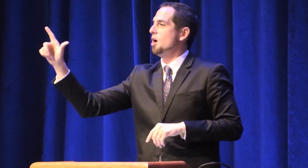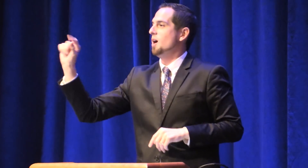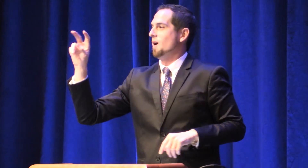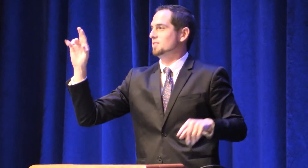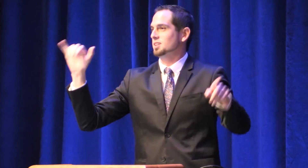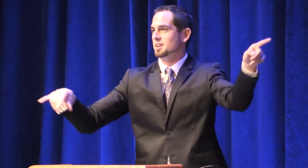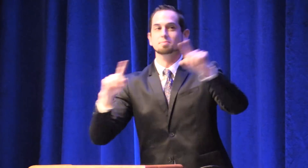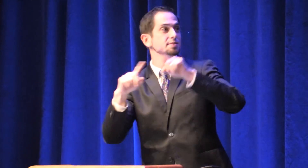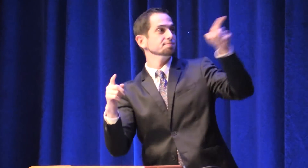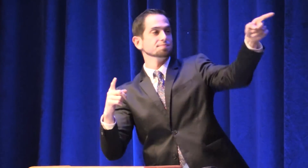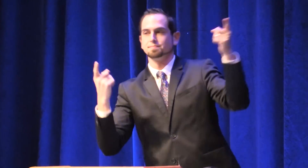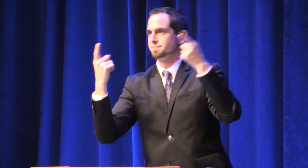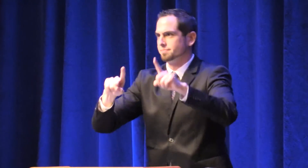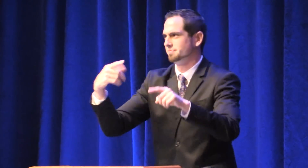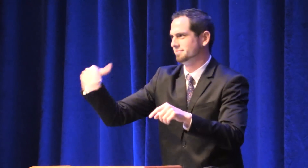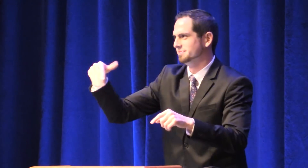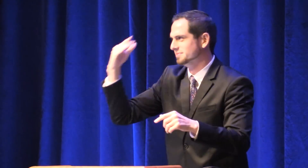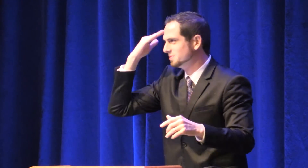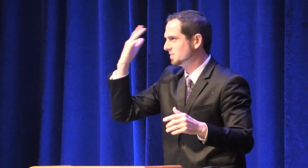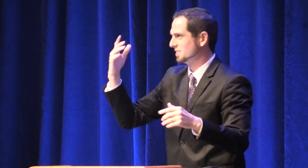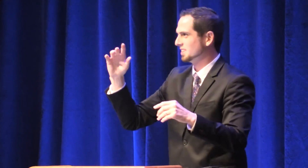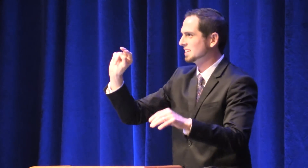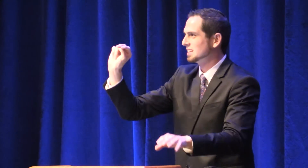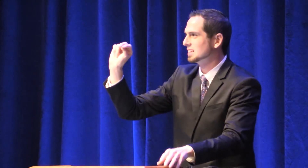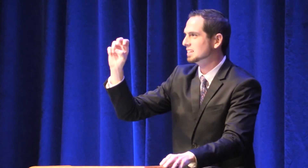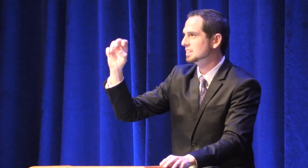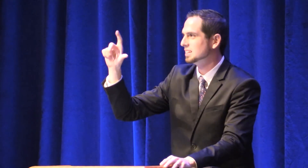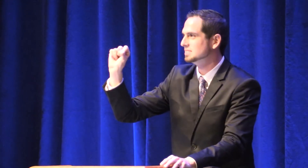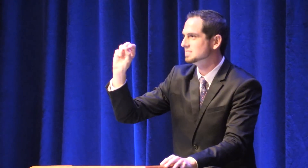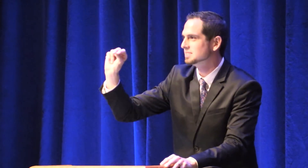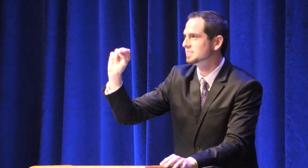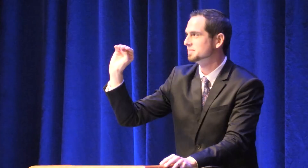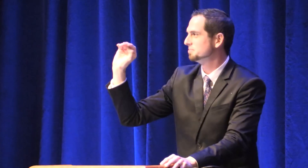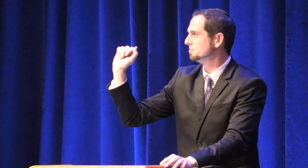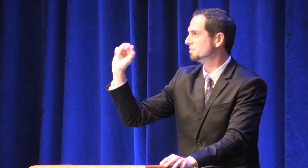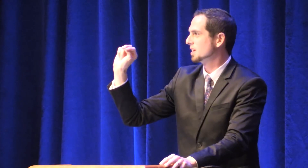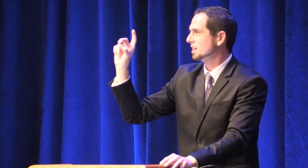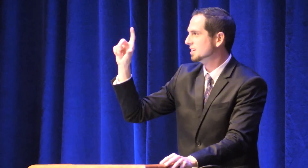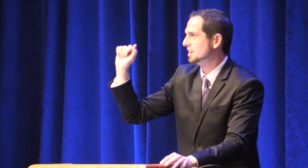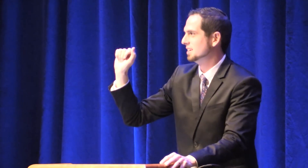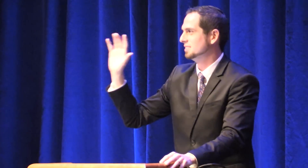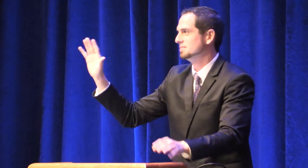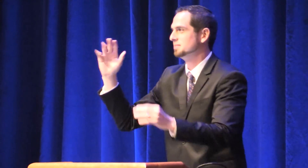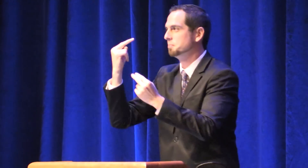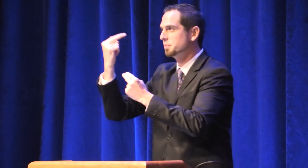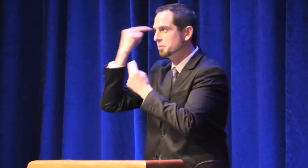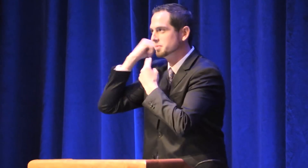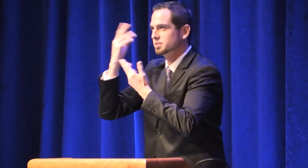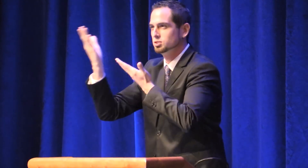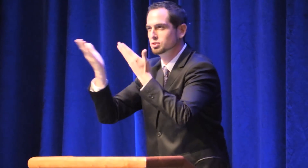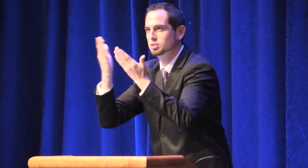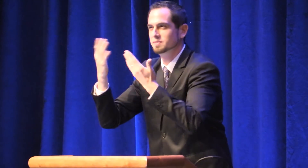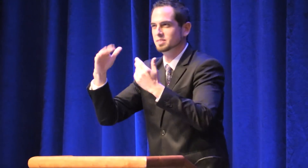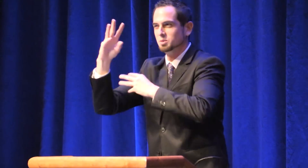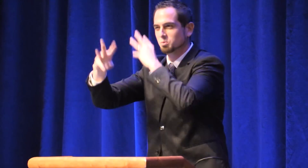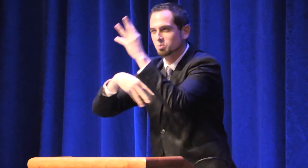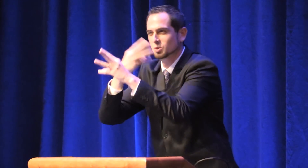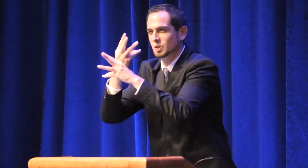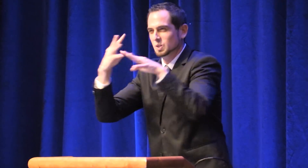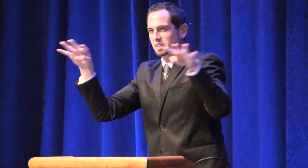not around at that time, so unfortunately we weren't able to cover it. But again, this was at the memorial service